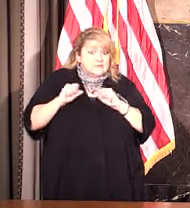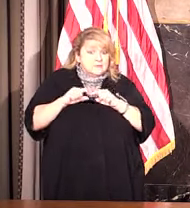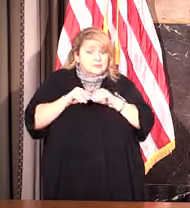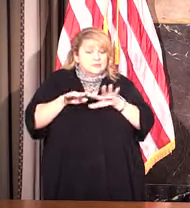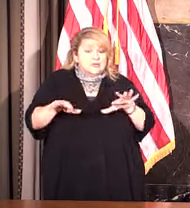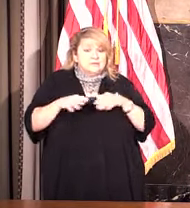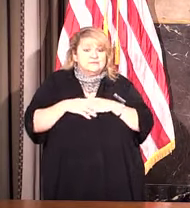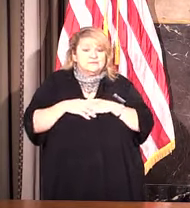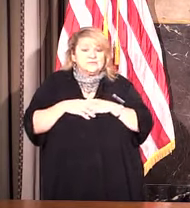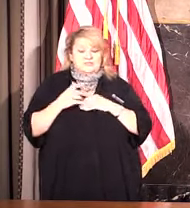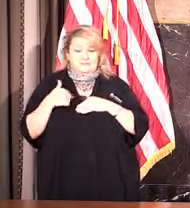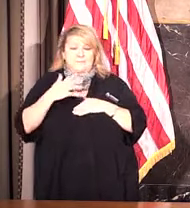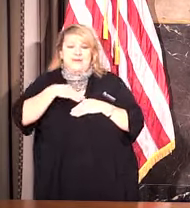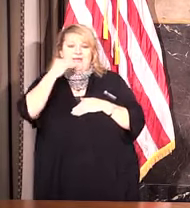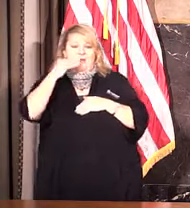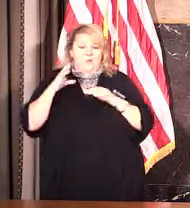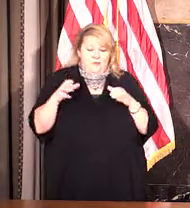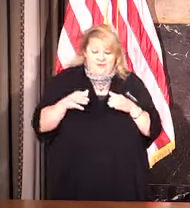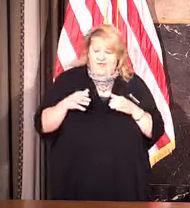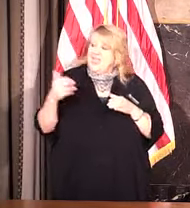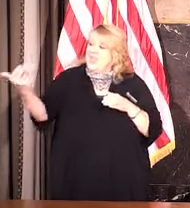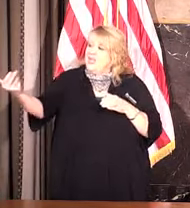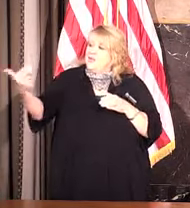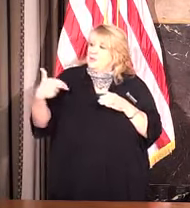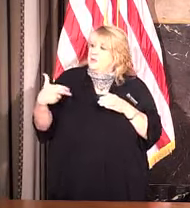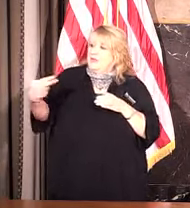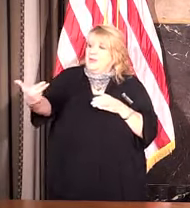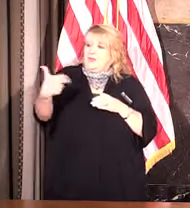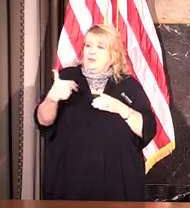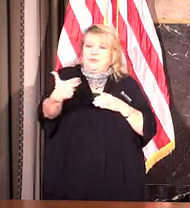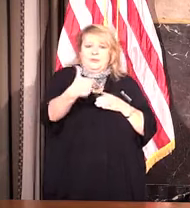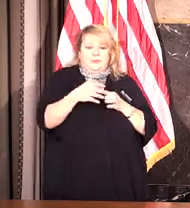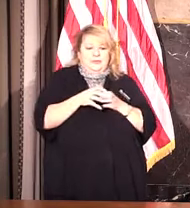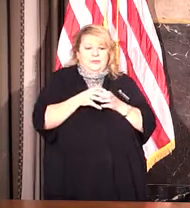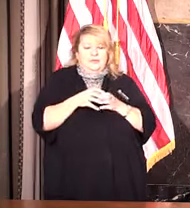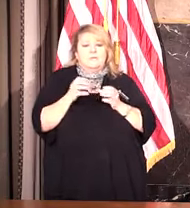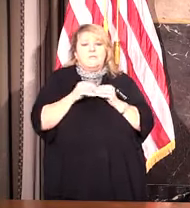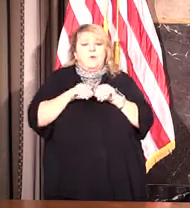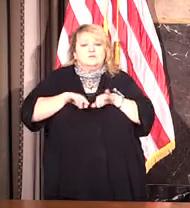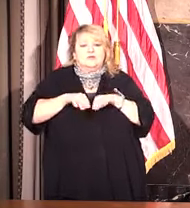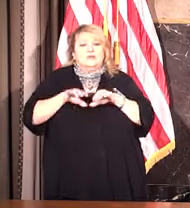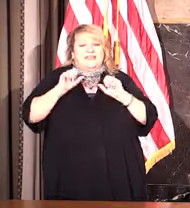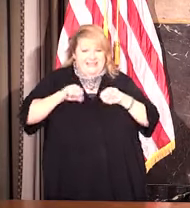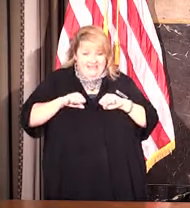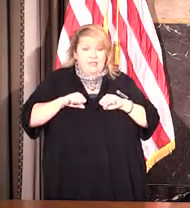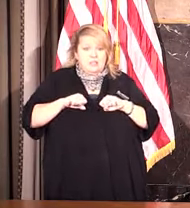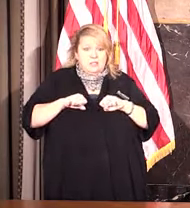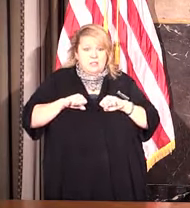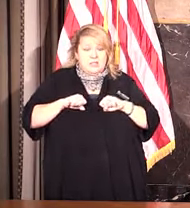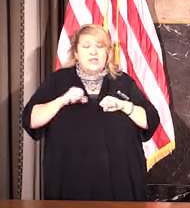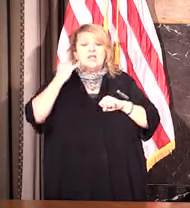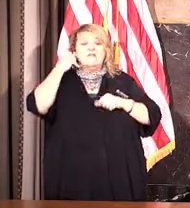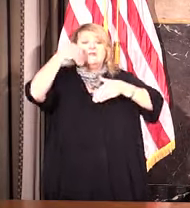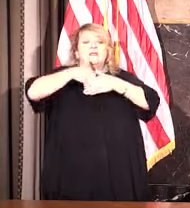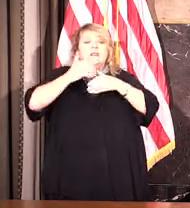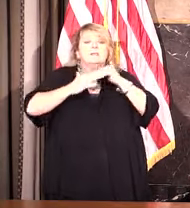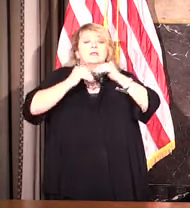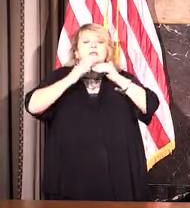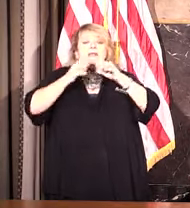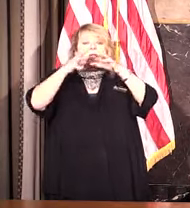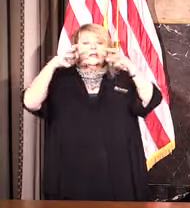when you bring people in to your household pod. It's higher when you're indoors. It's higher the larger your